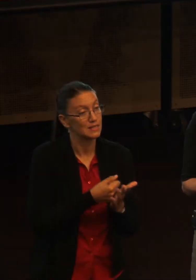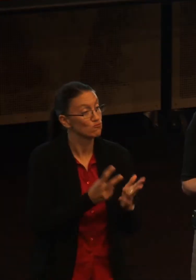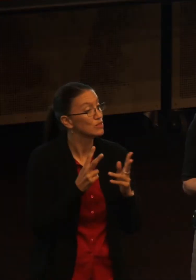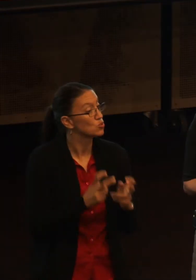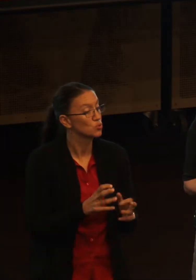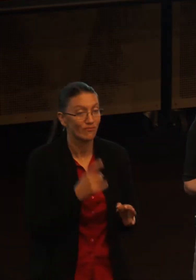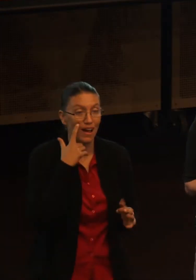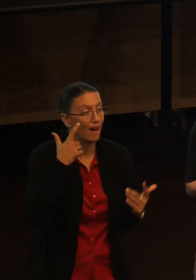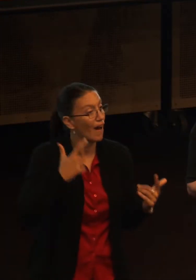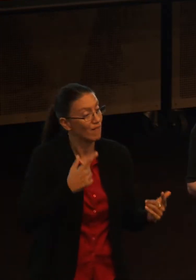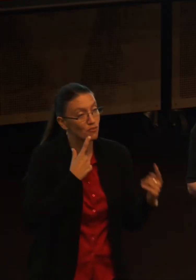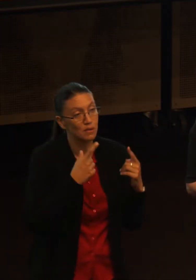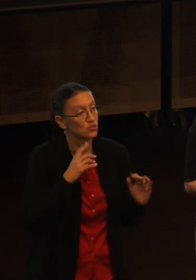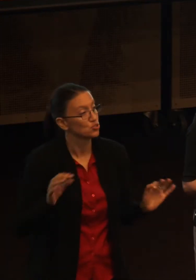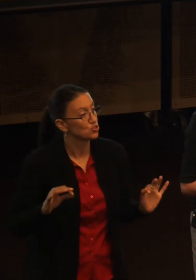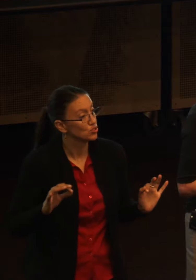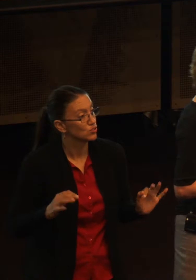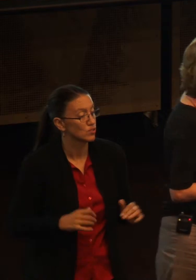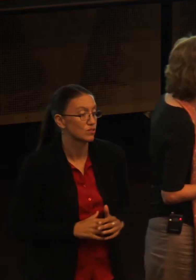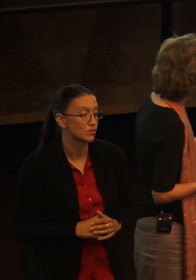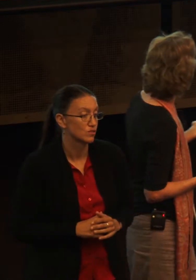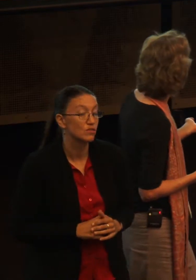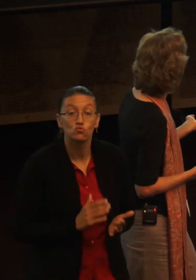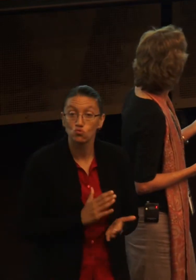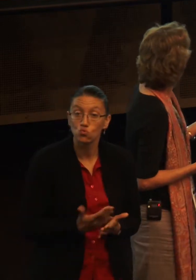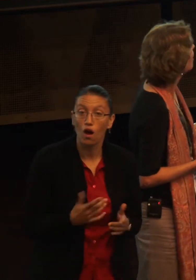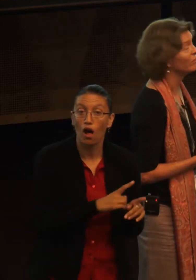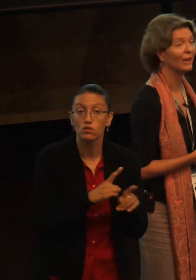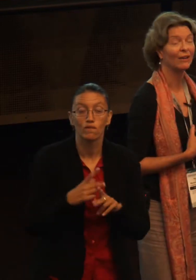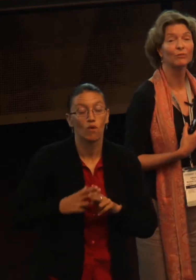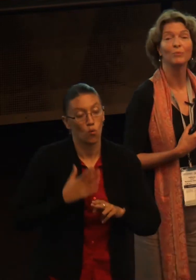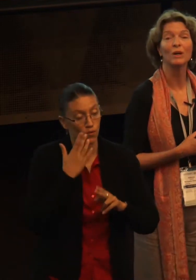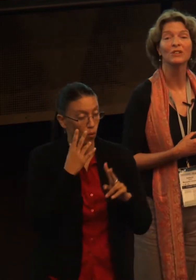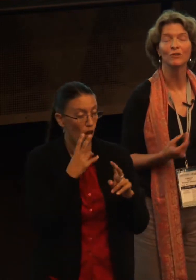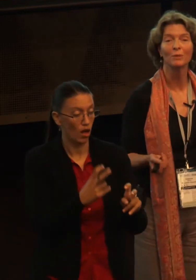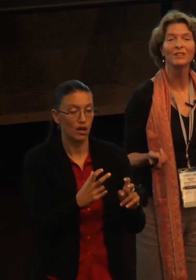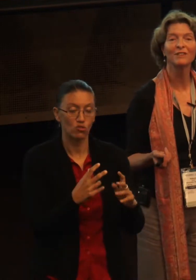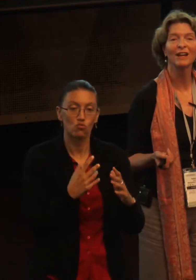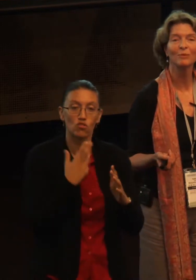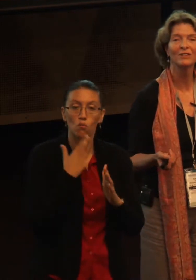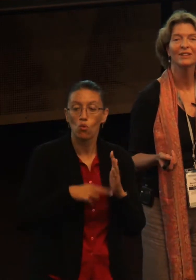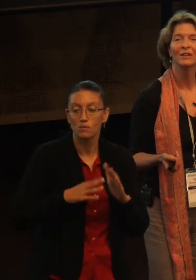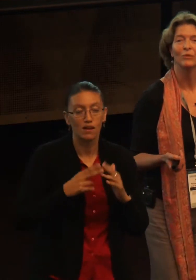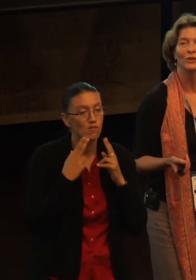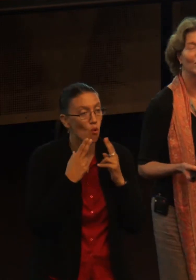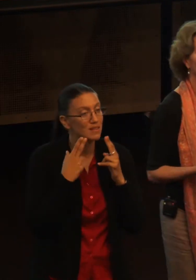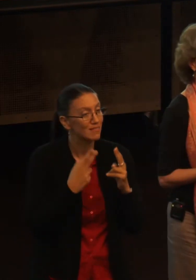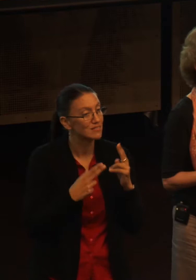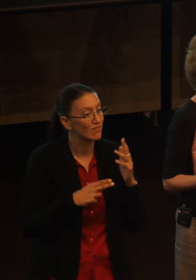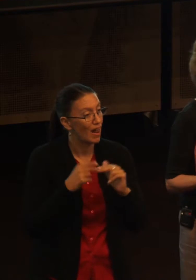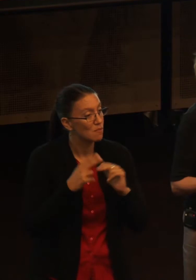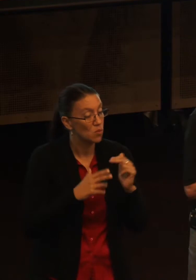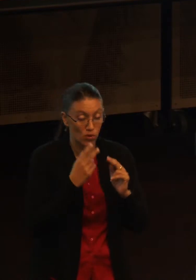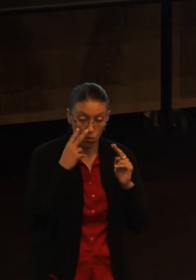don't find much information about this. This is true also in looking at reports of normative development. When you look